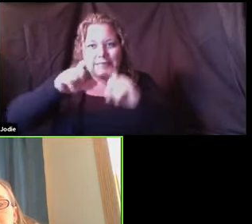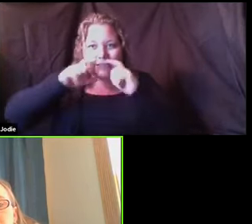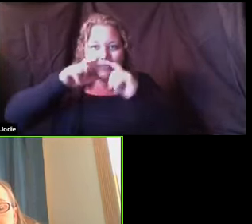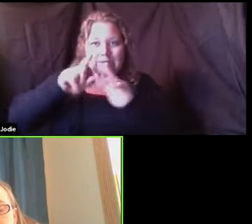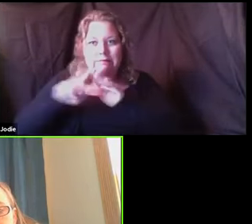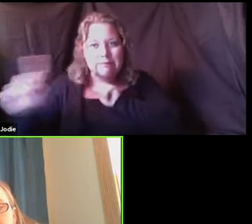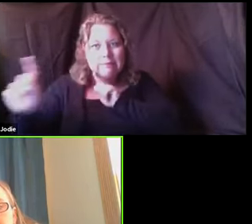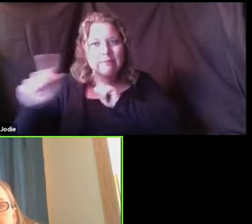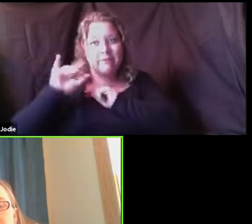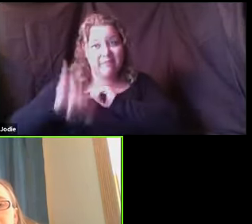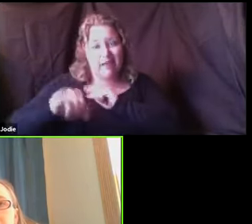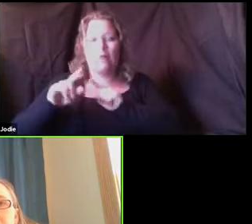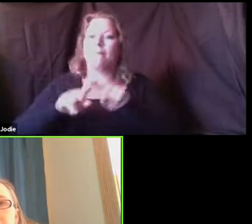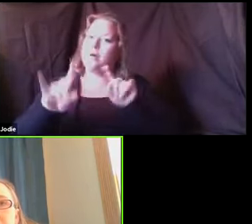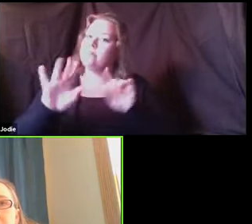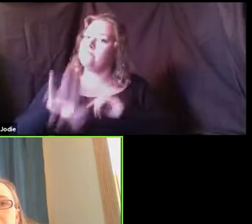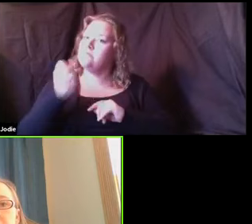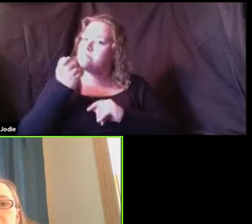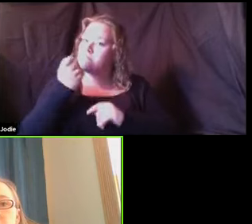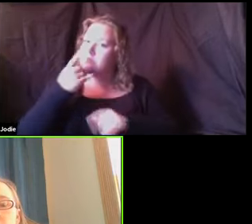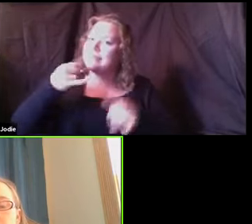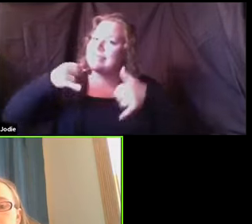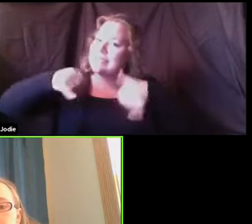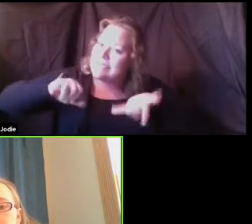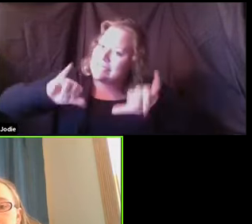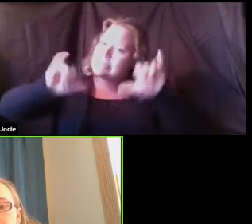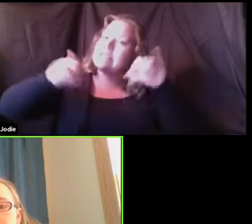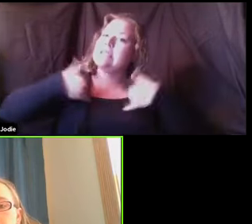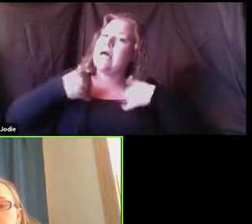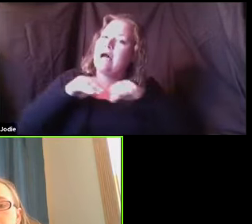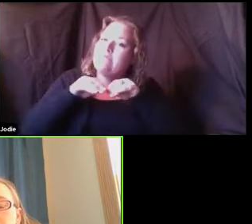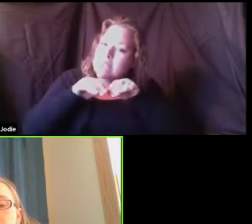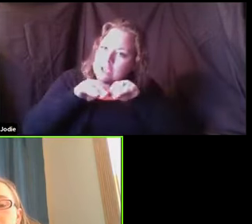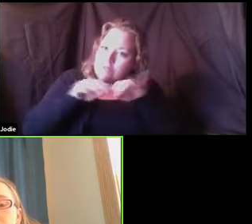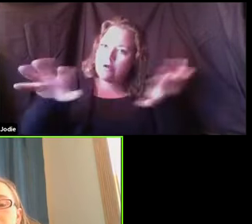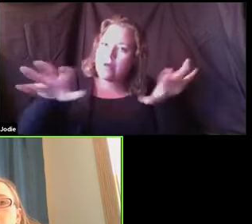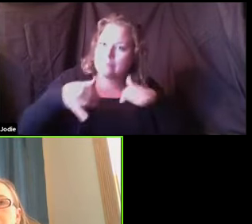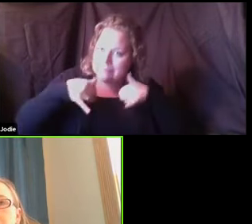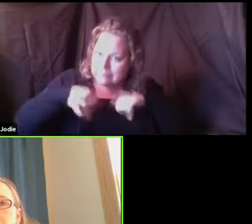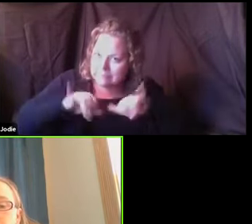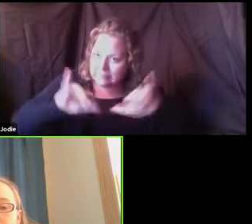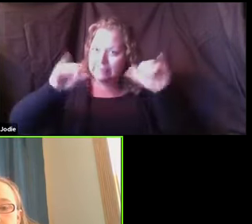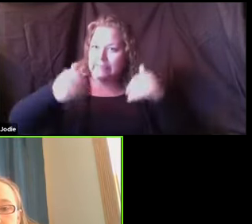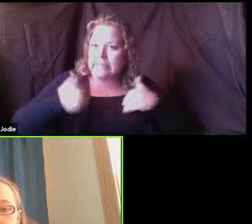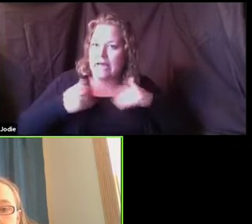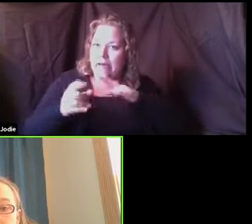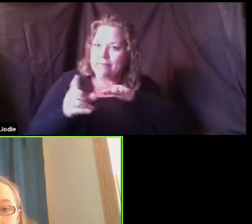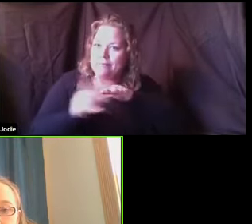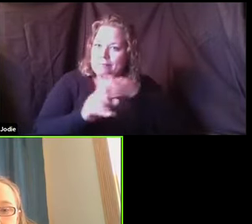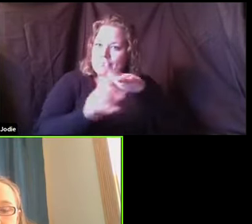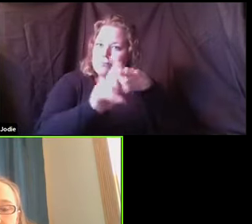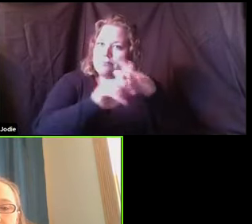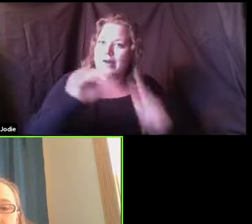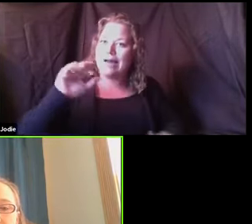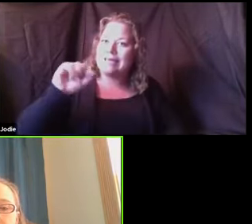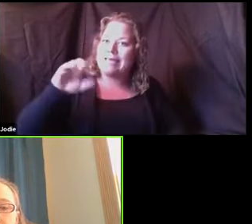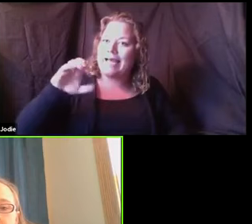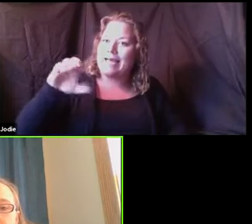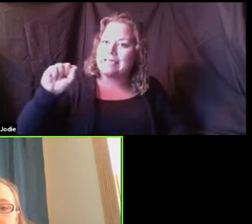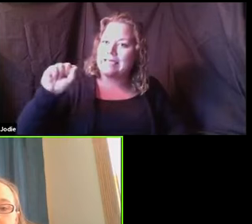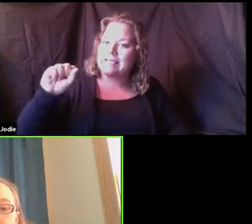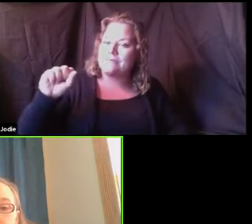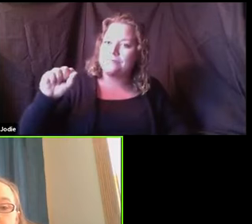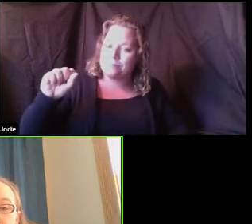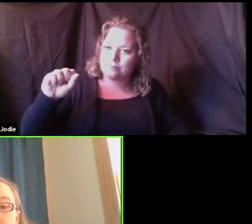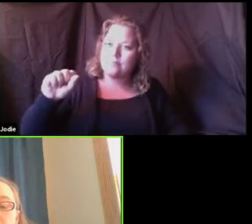community spread and do have cases, and it makes it even more important that we reopen in ways that are intentional and